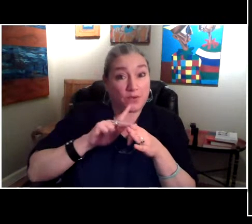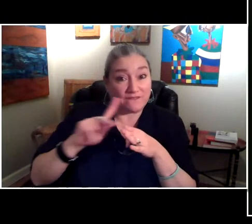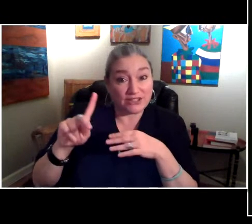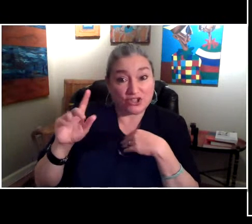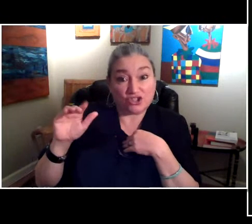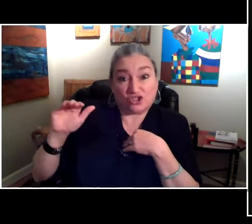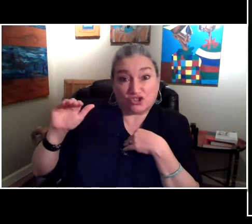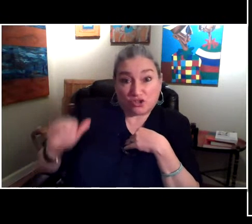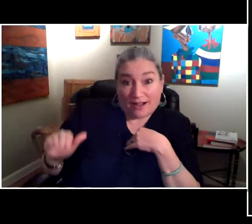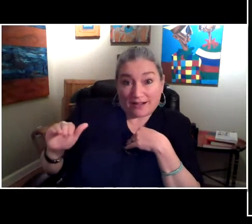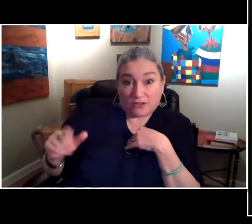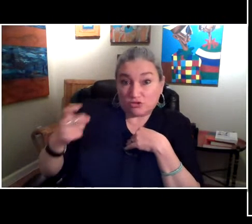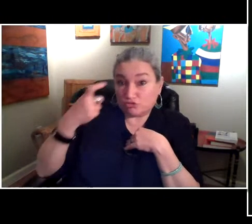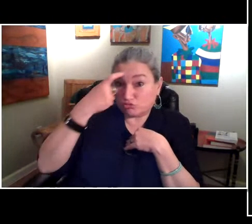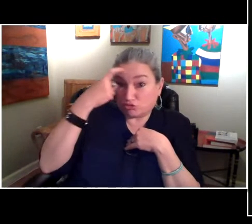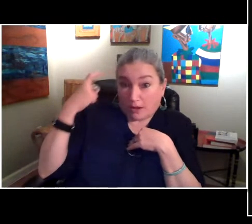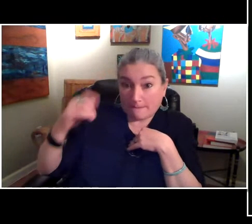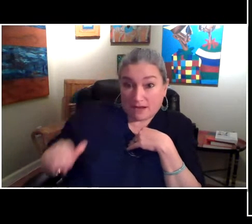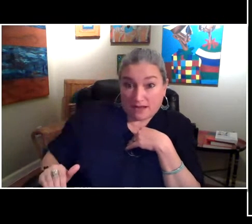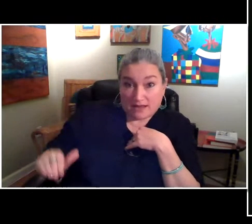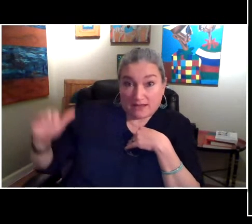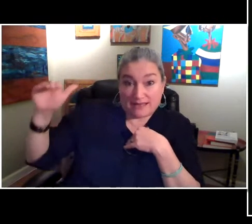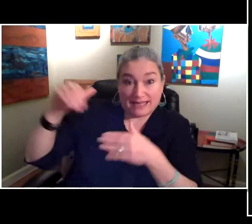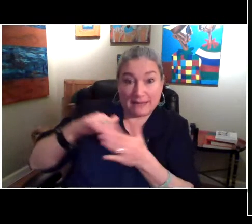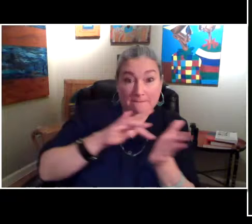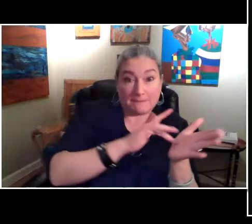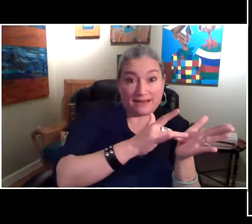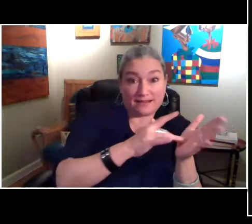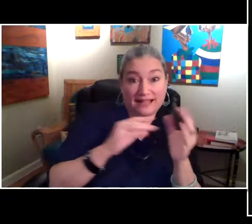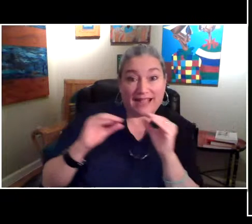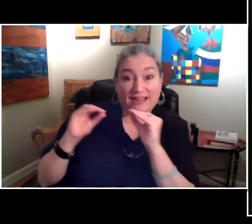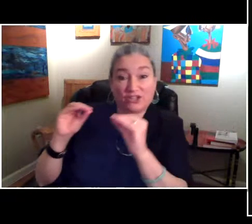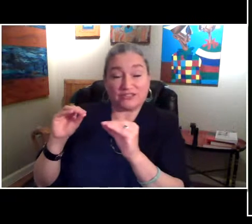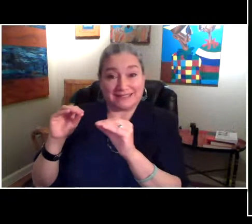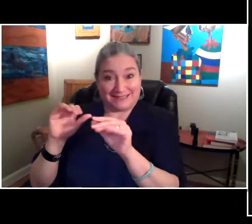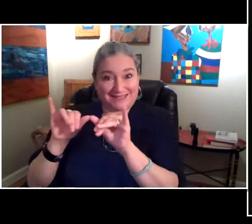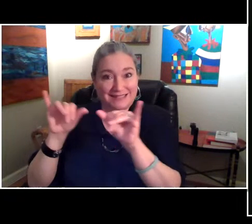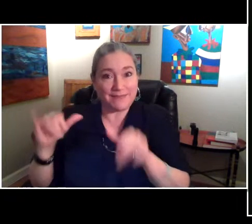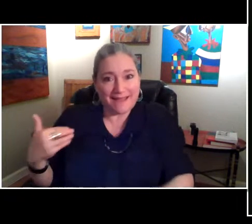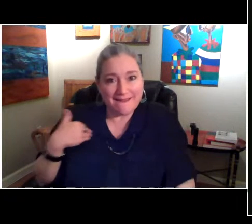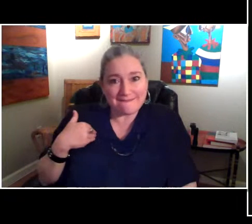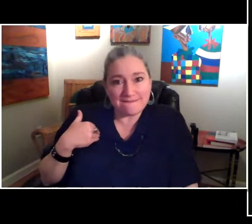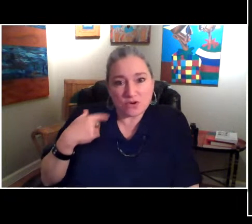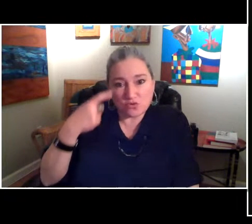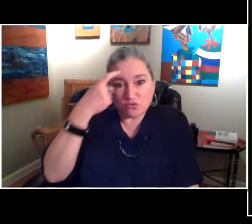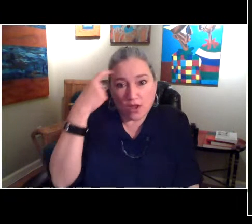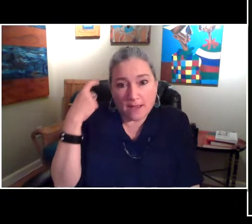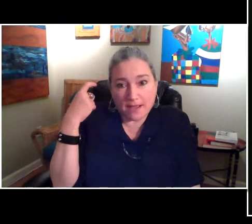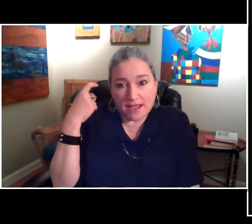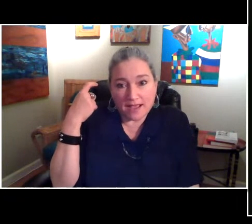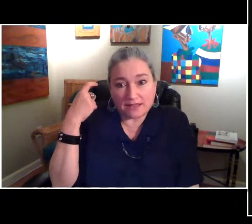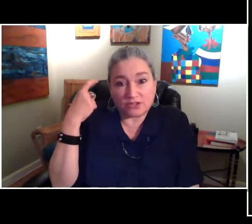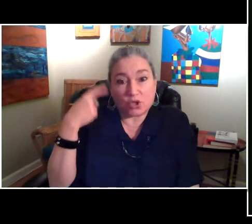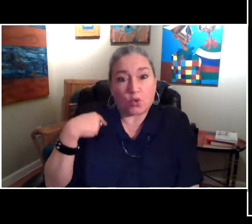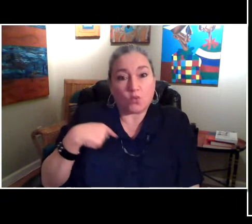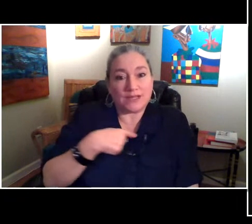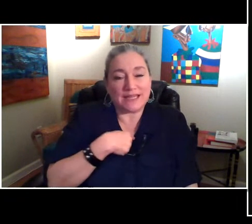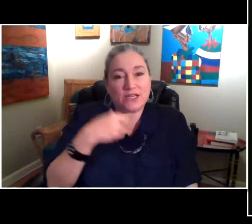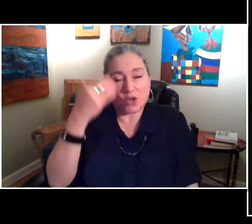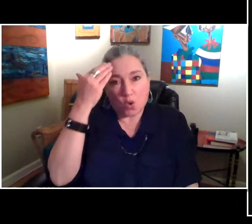the system and is not considered a best practice, that deaf professionals who have